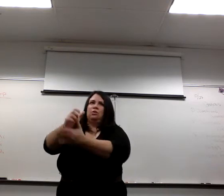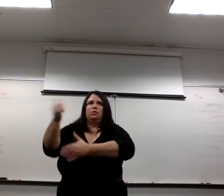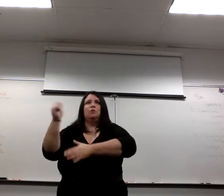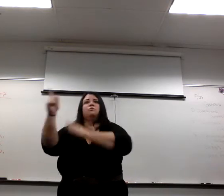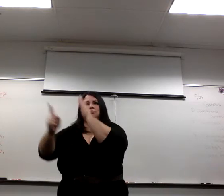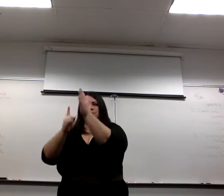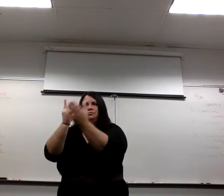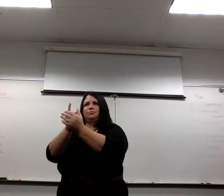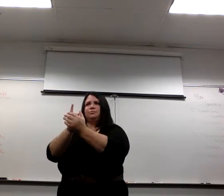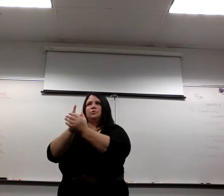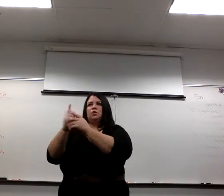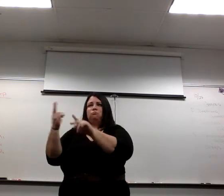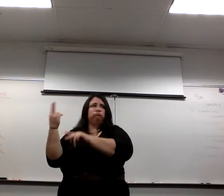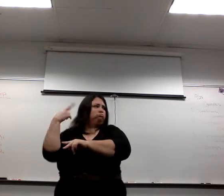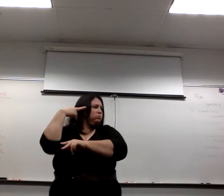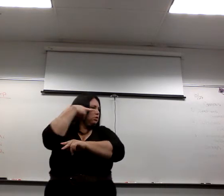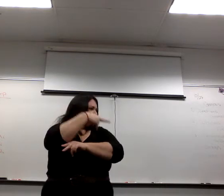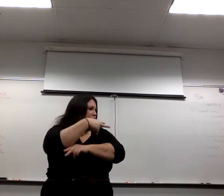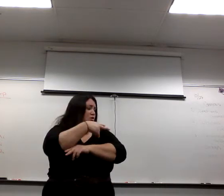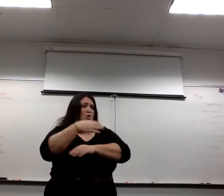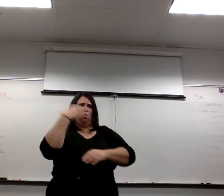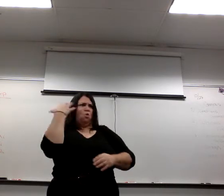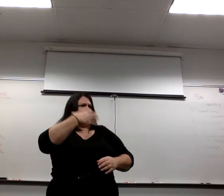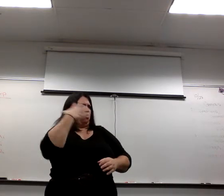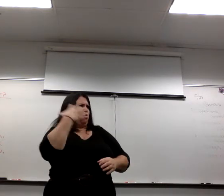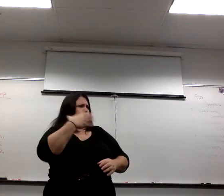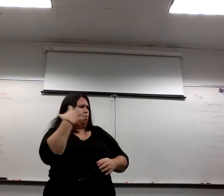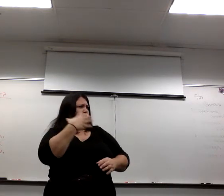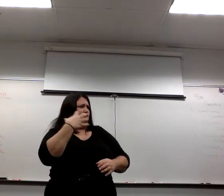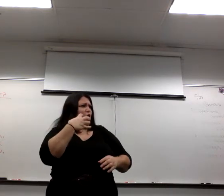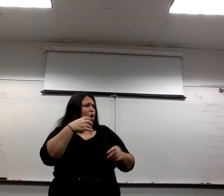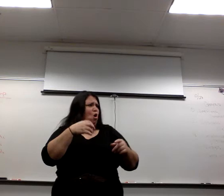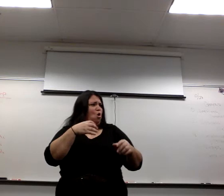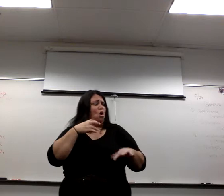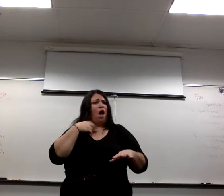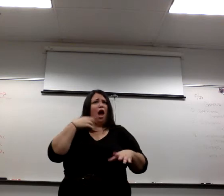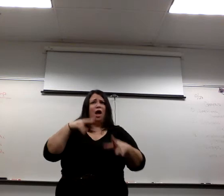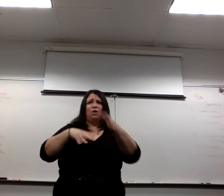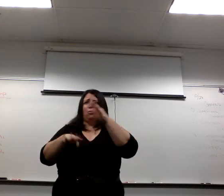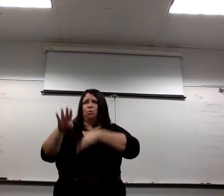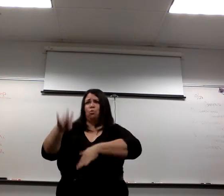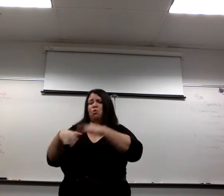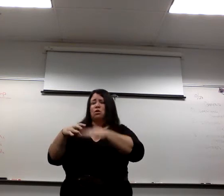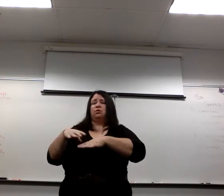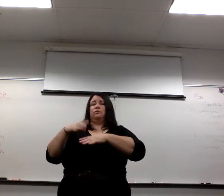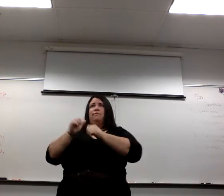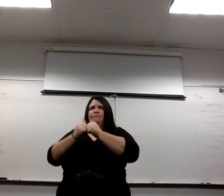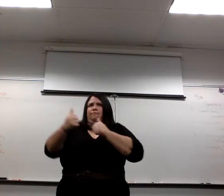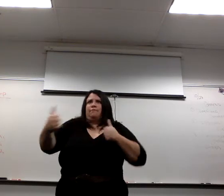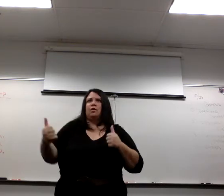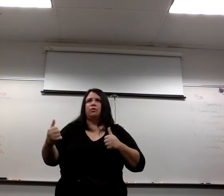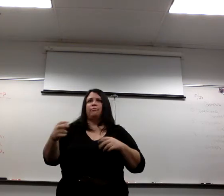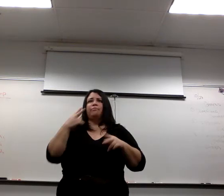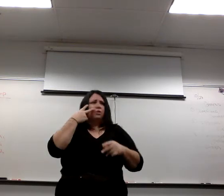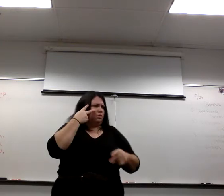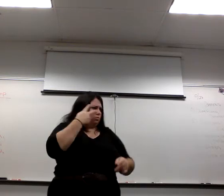how far I had come. Because there it felt like you could just see everything. And it was a clear